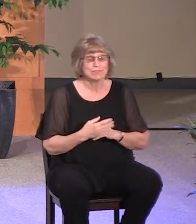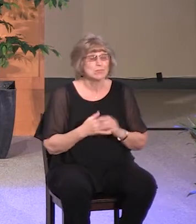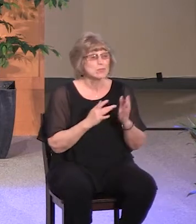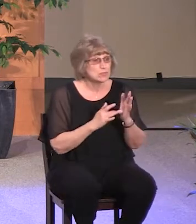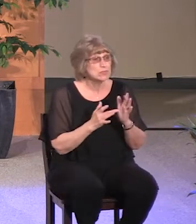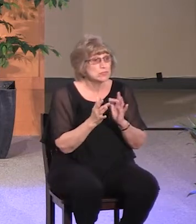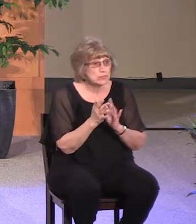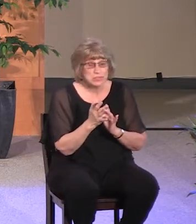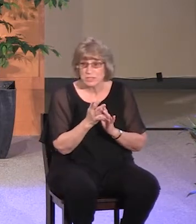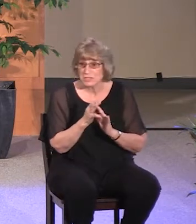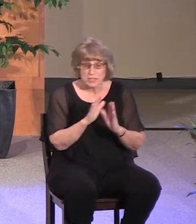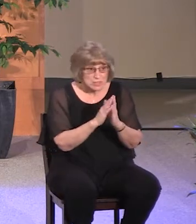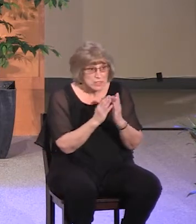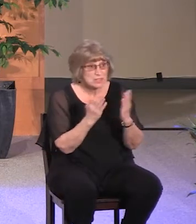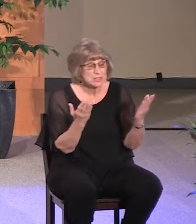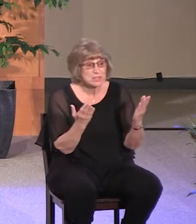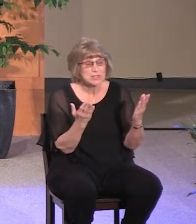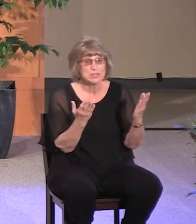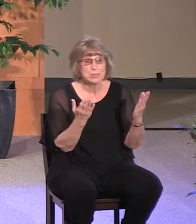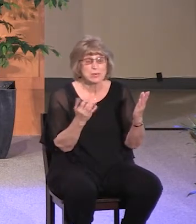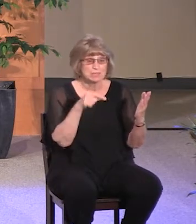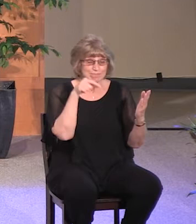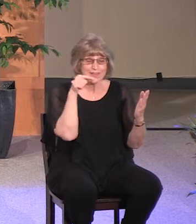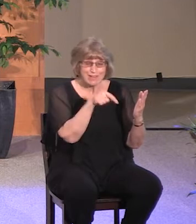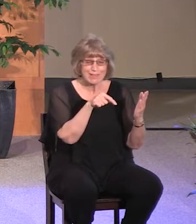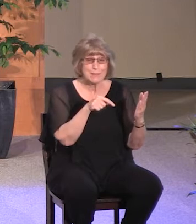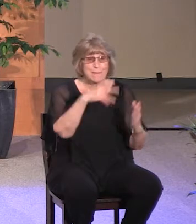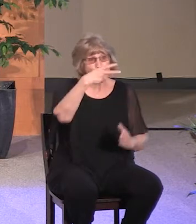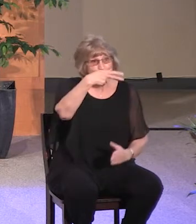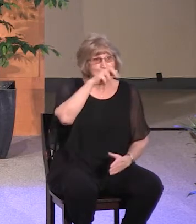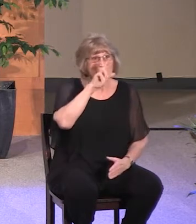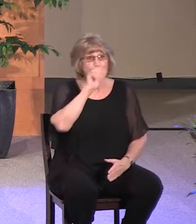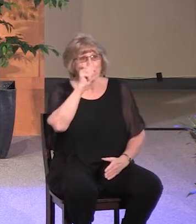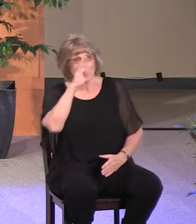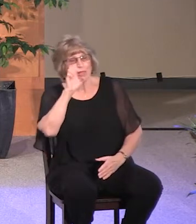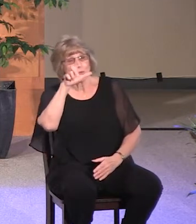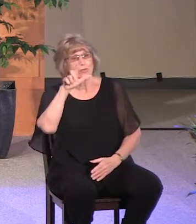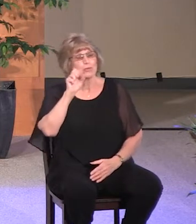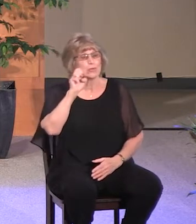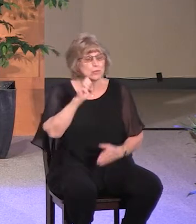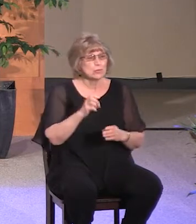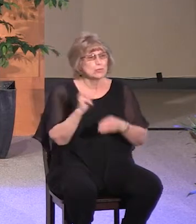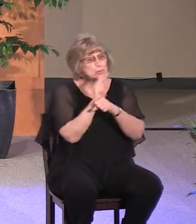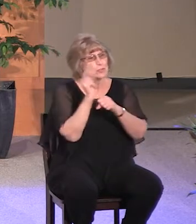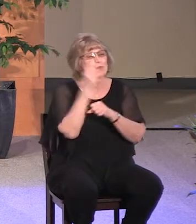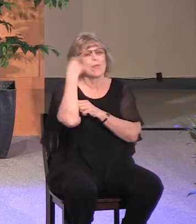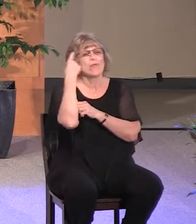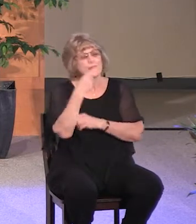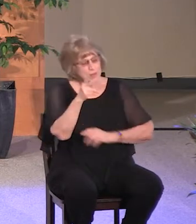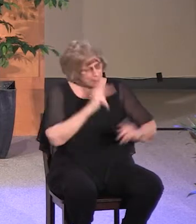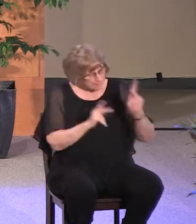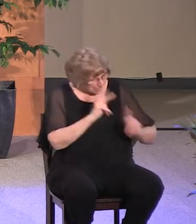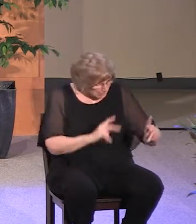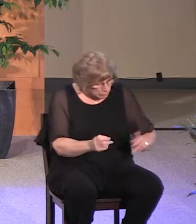in parables? He spoke in parables and stories to help people understand what he was saying from their viewpoint, from their references